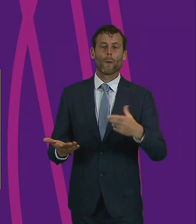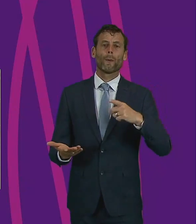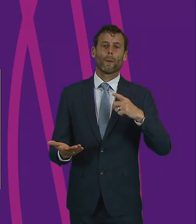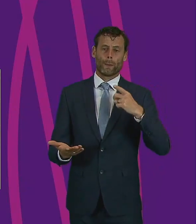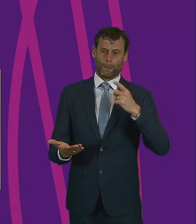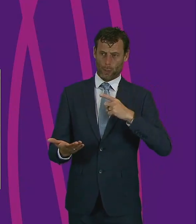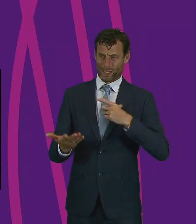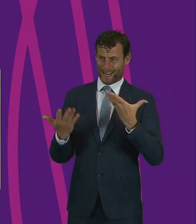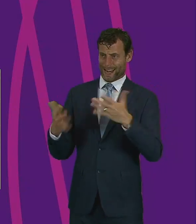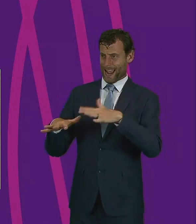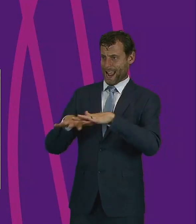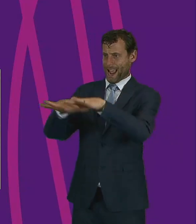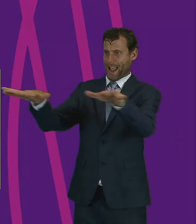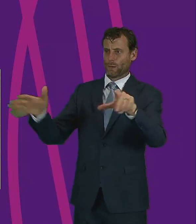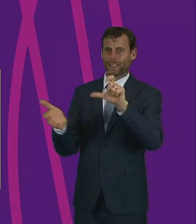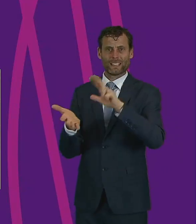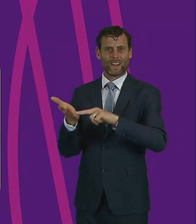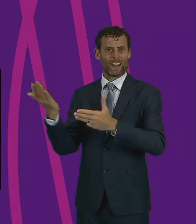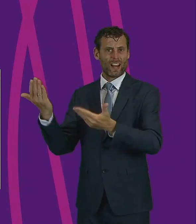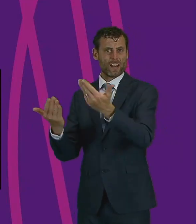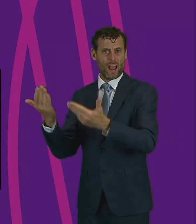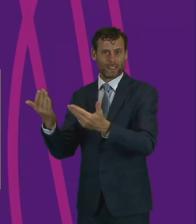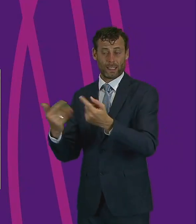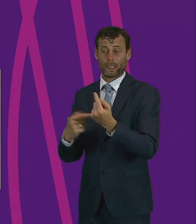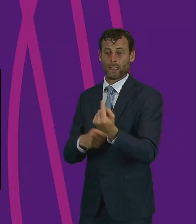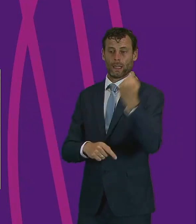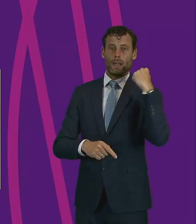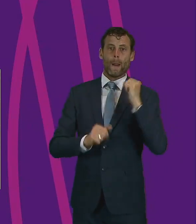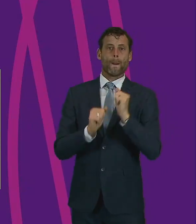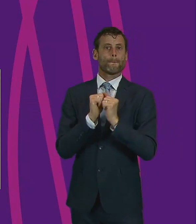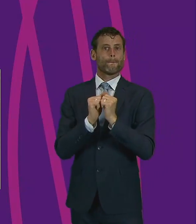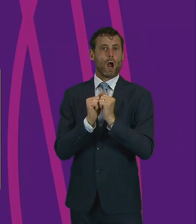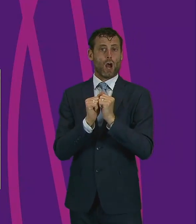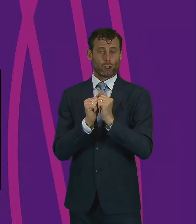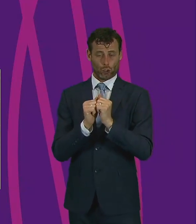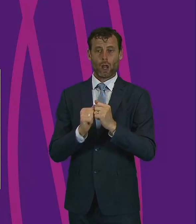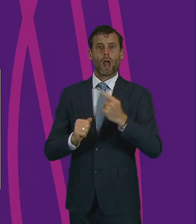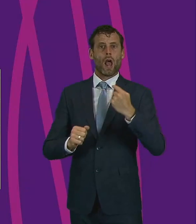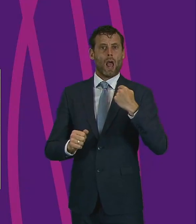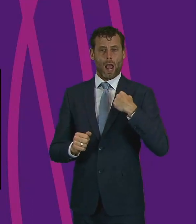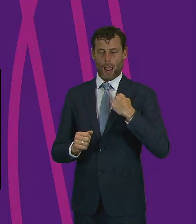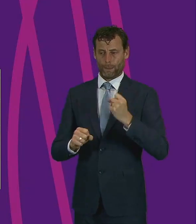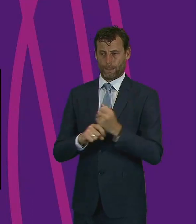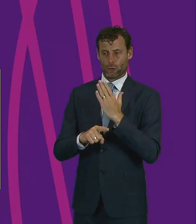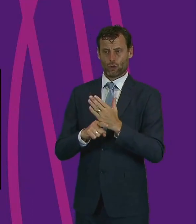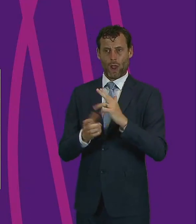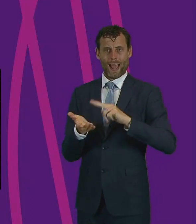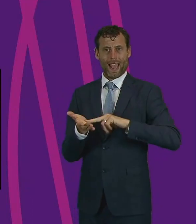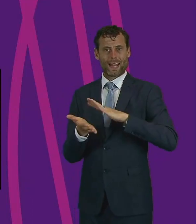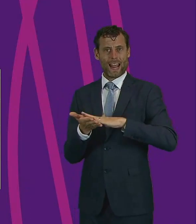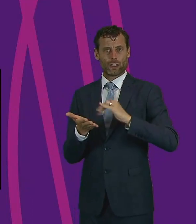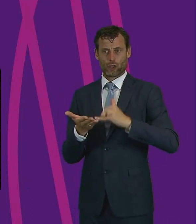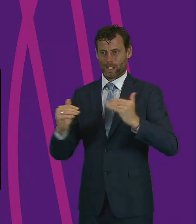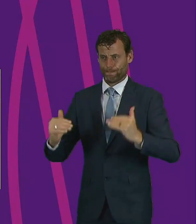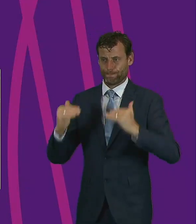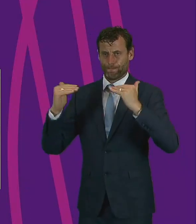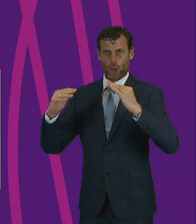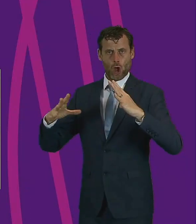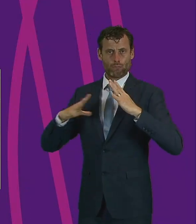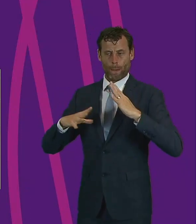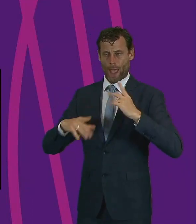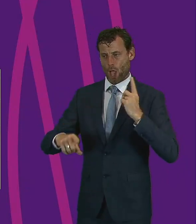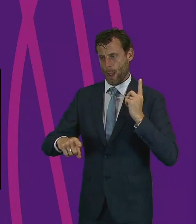COVID pandemic, in March, I placed our NHS on an emergency footing. In that time, NHS staff, in